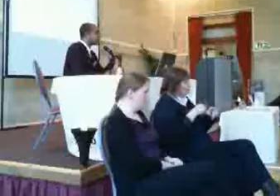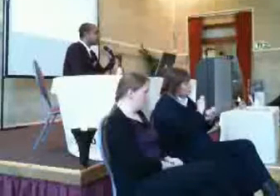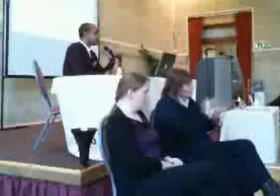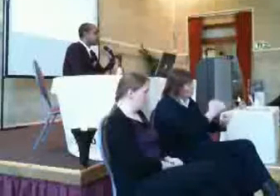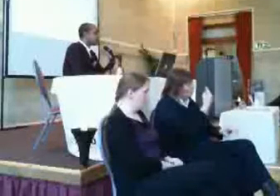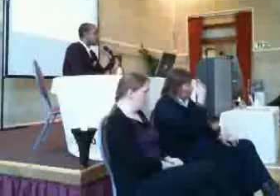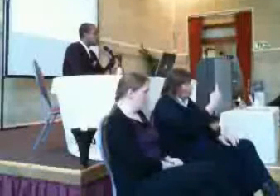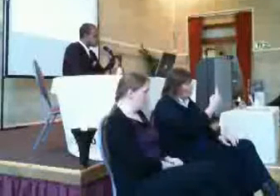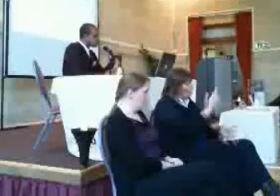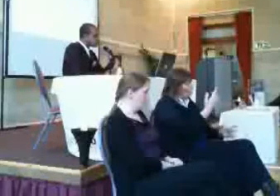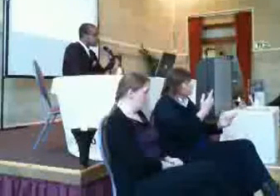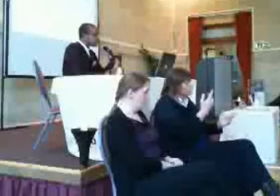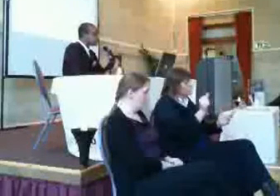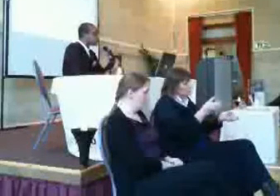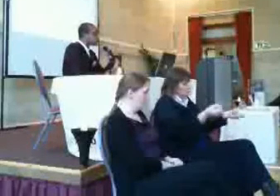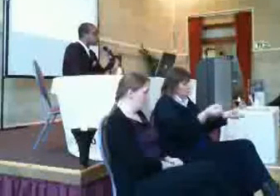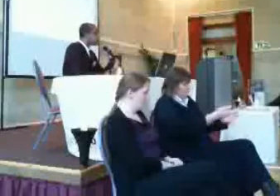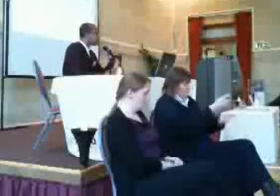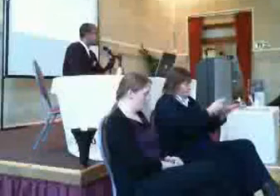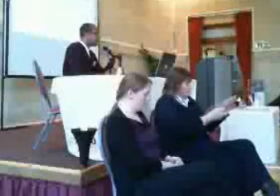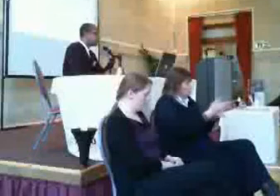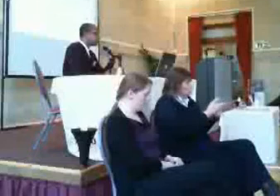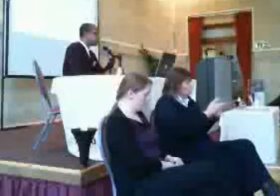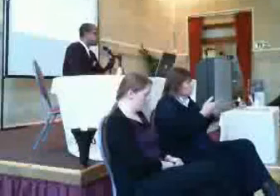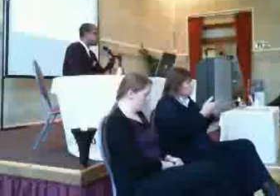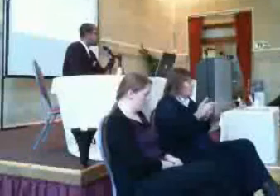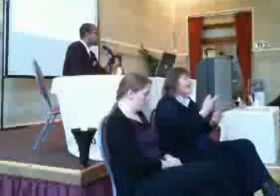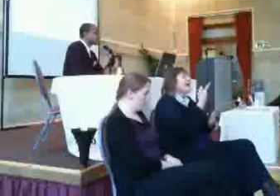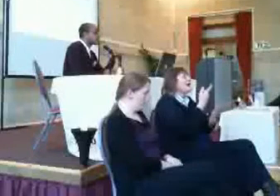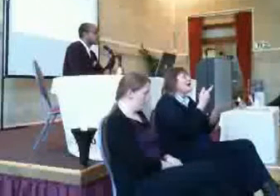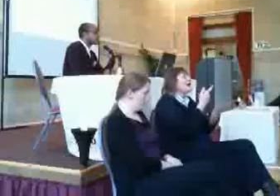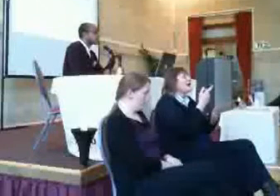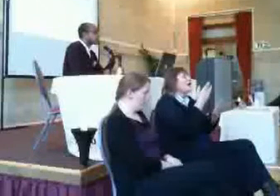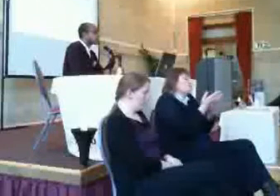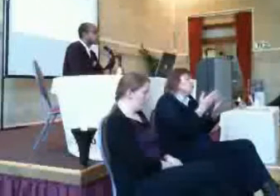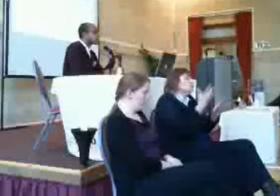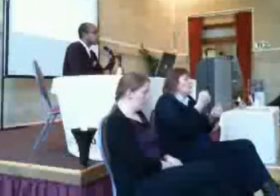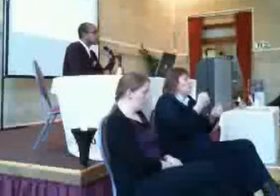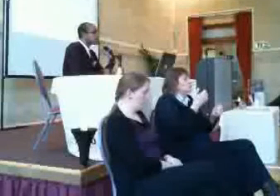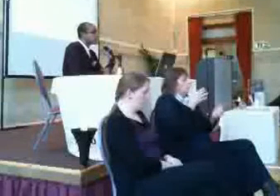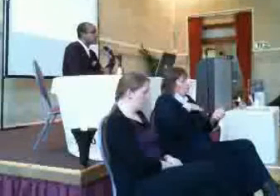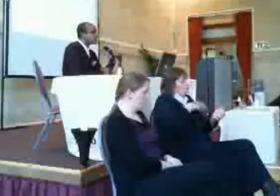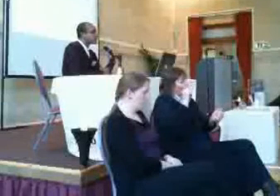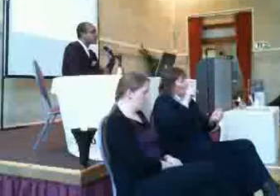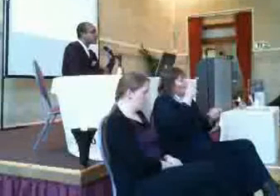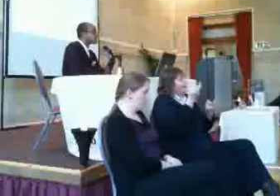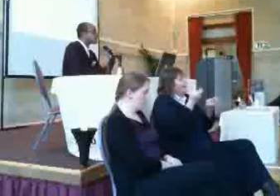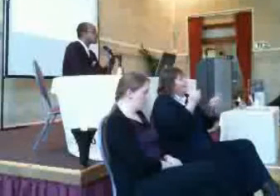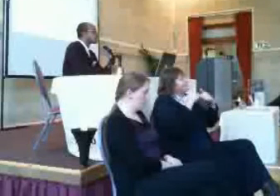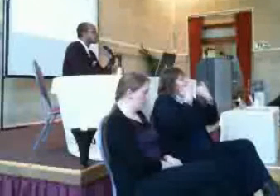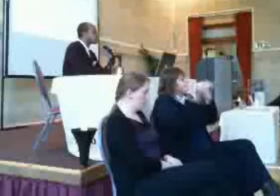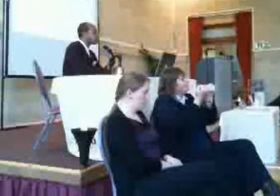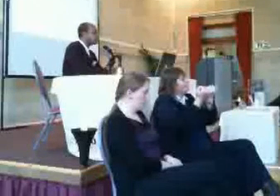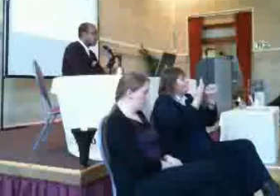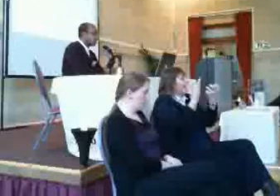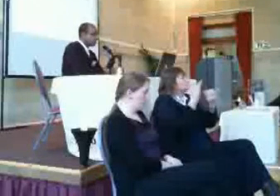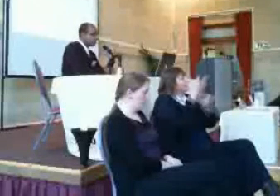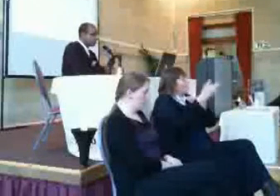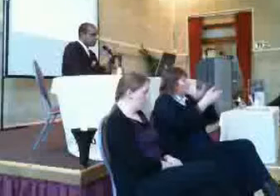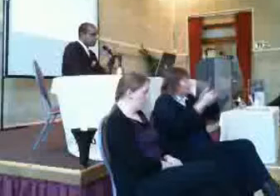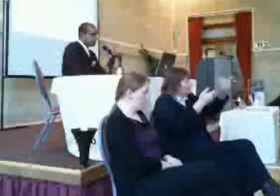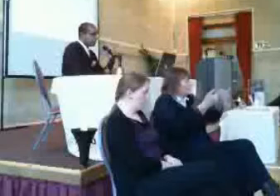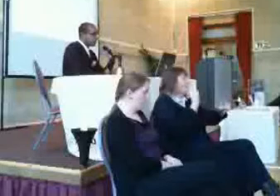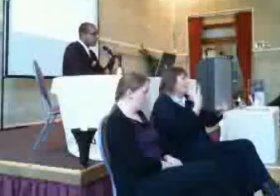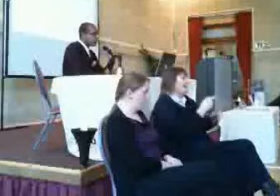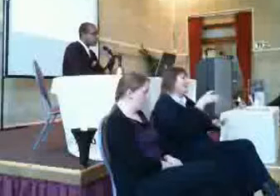ideas about not just the future of the steering group, as George says, some ideas about what the city can be taking forward, but